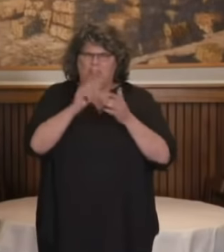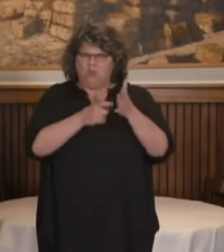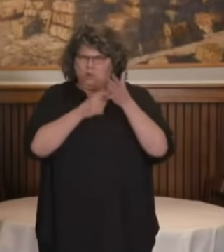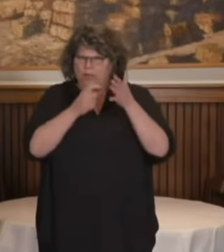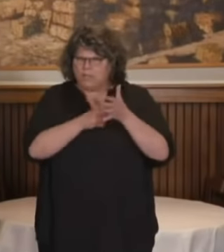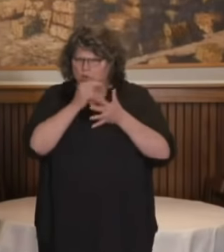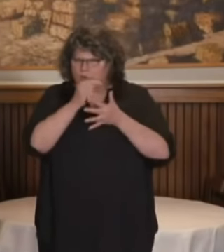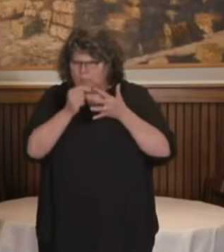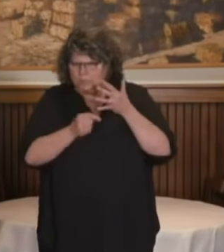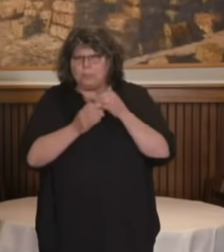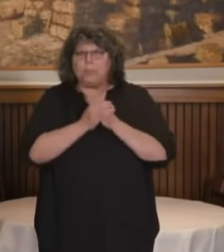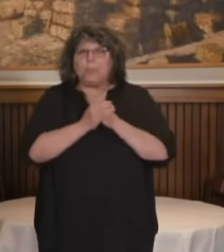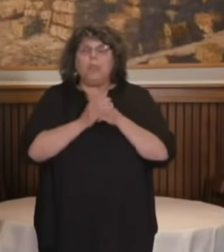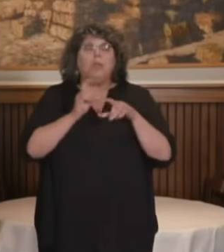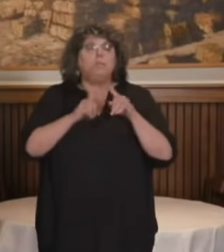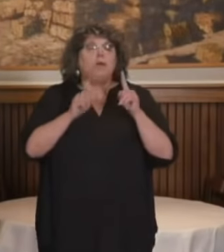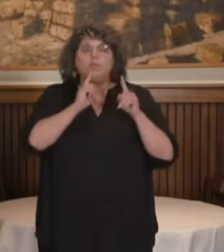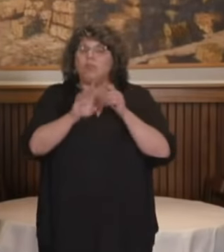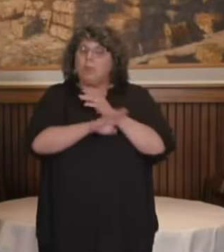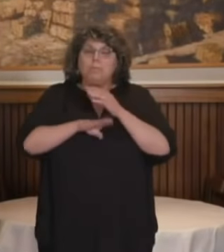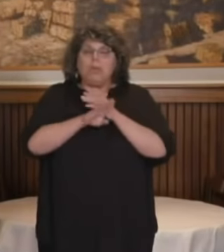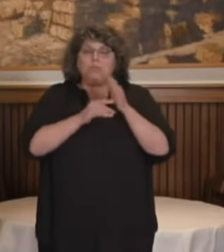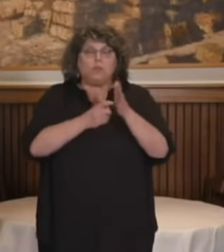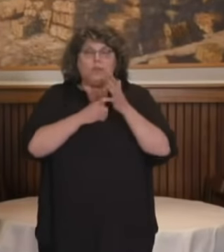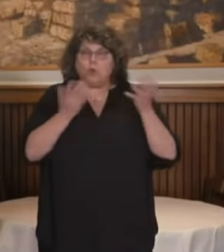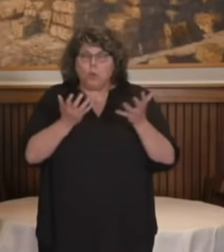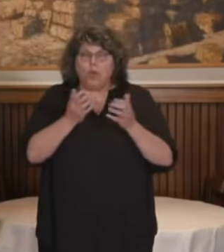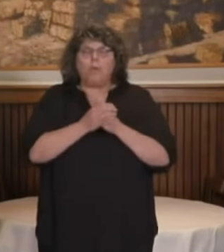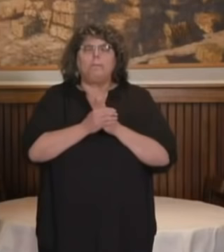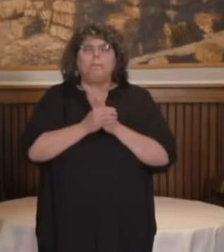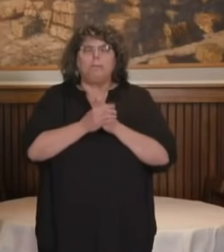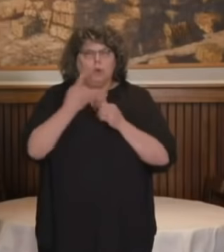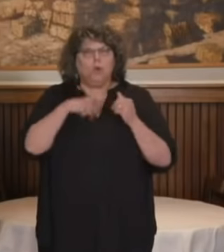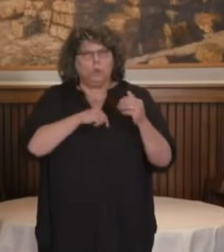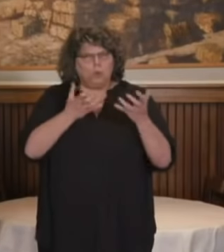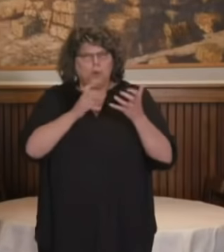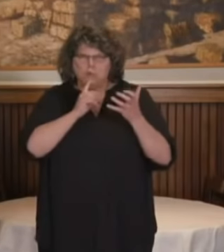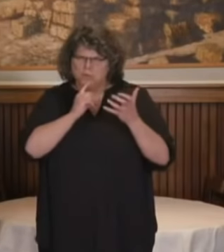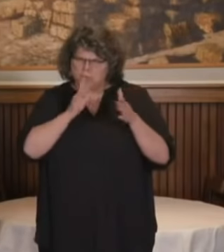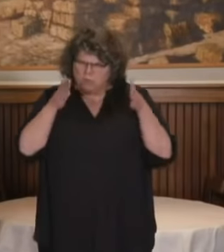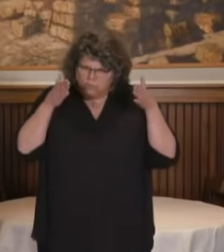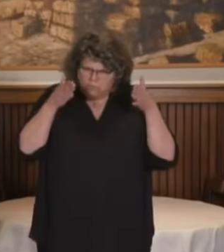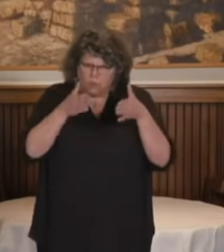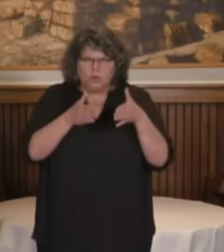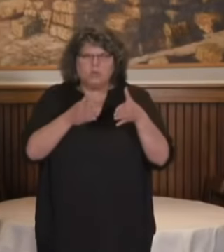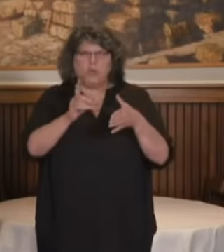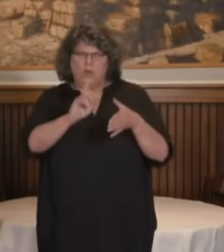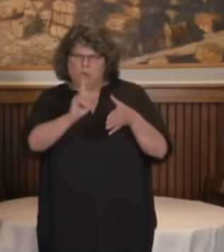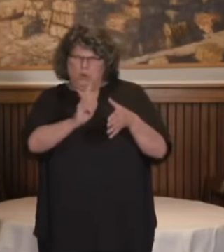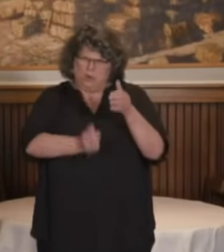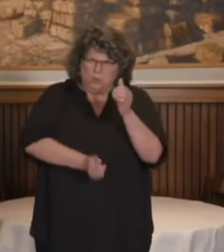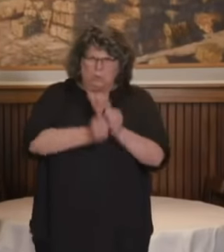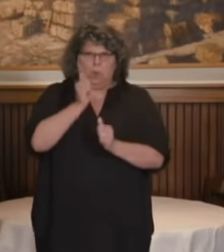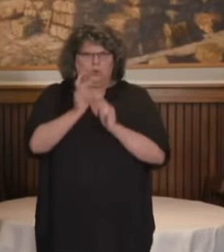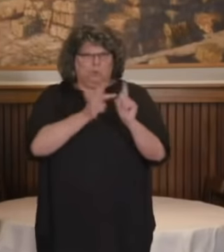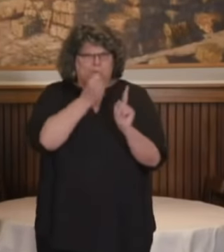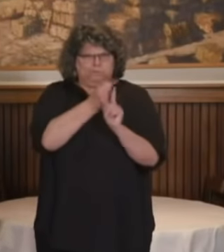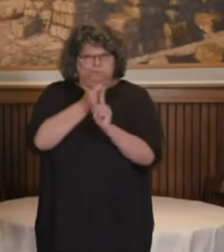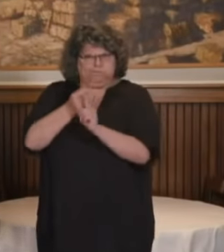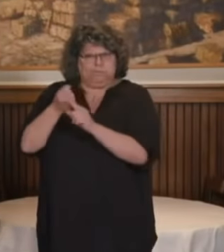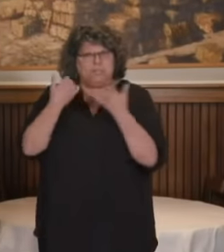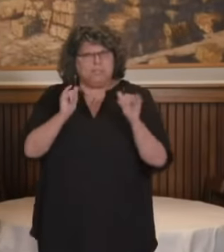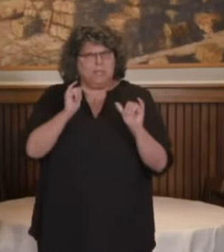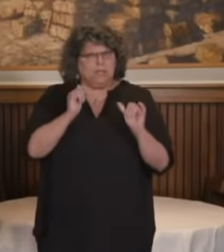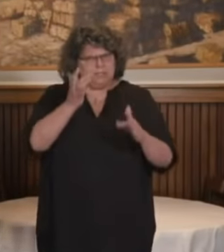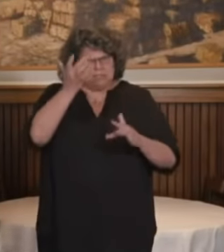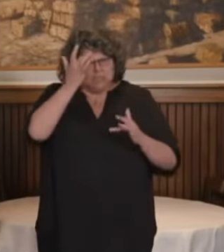is foundational in this respect, that we're really starting to focus in on the hot spots within counties,